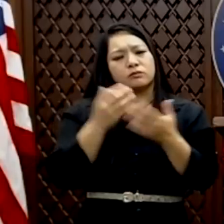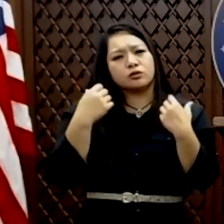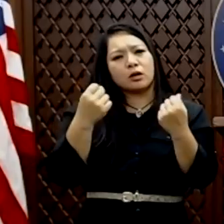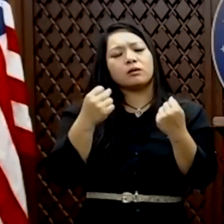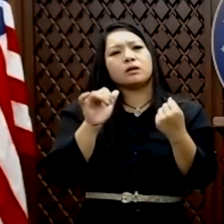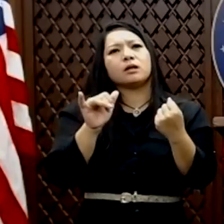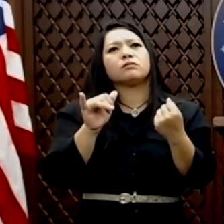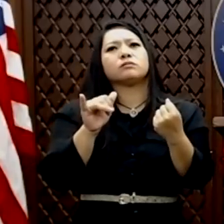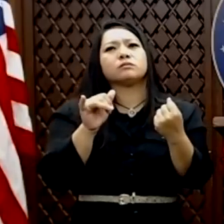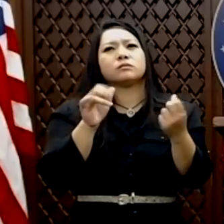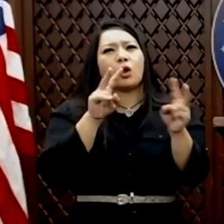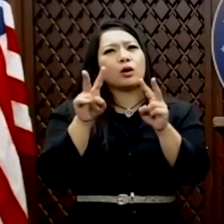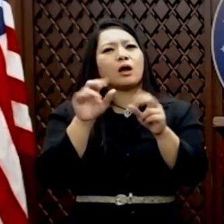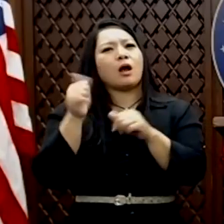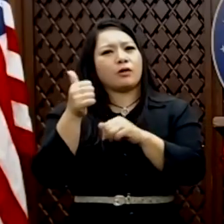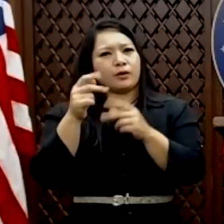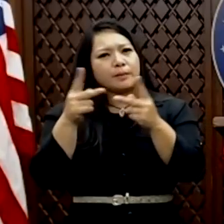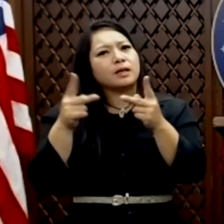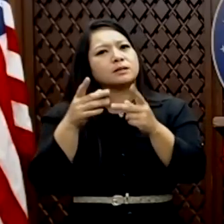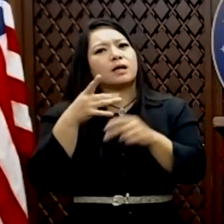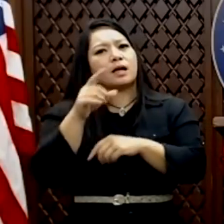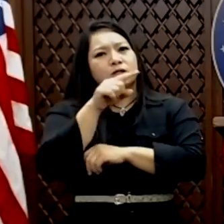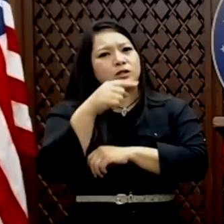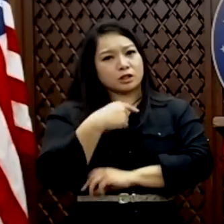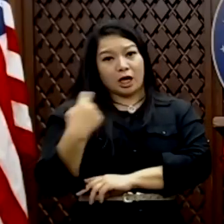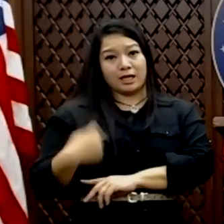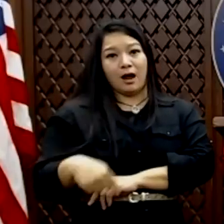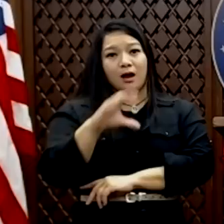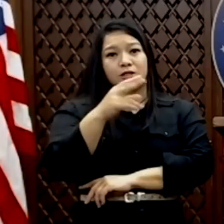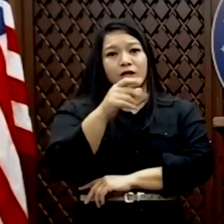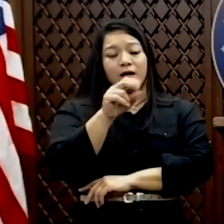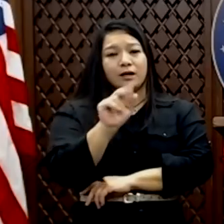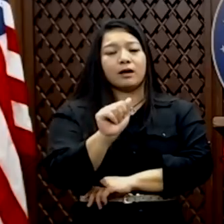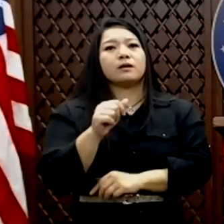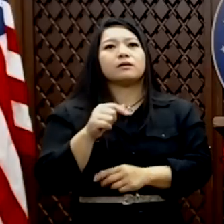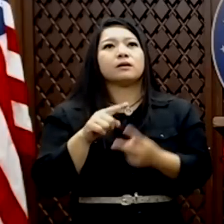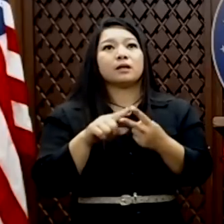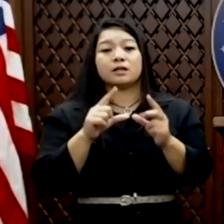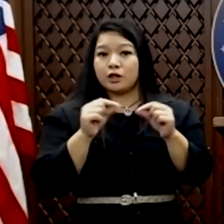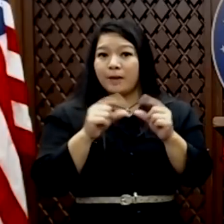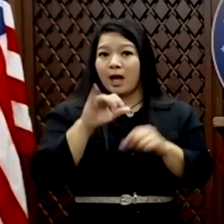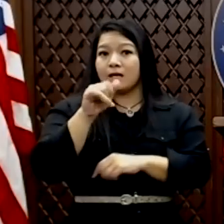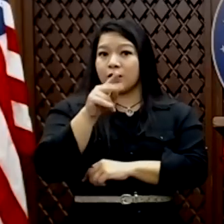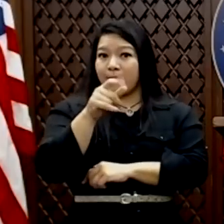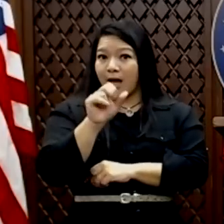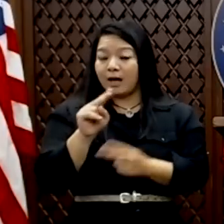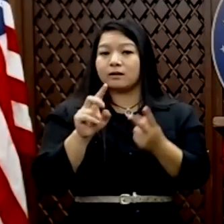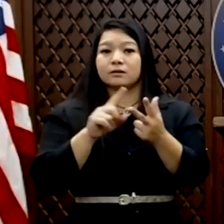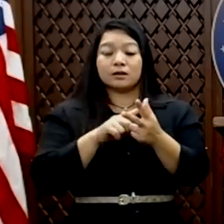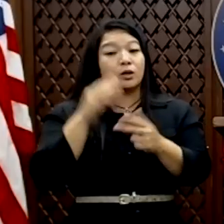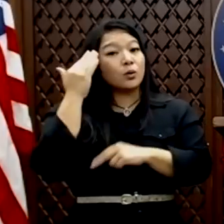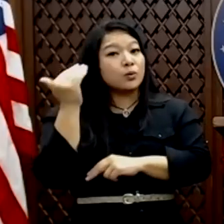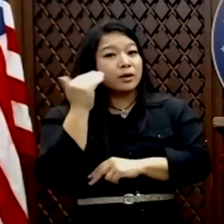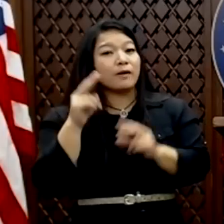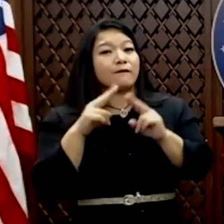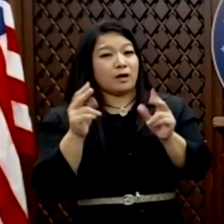and in just looking at other places like China also, and Japan and Korea, where they were